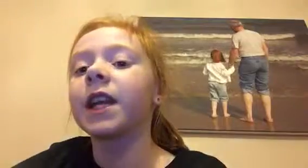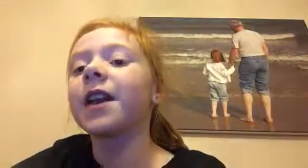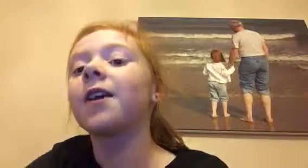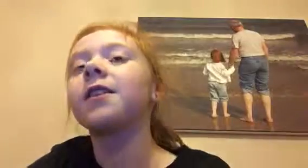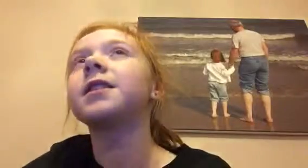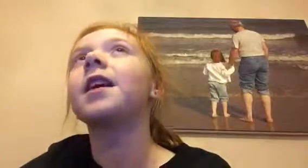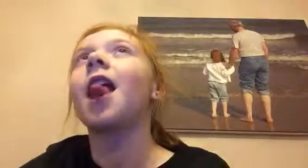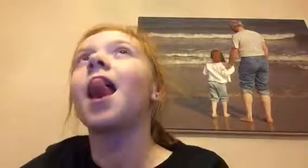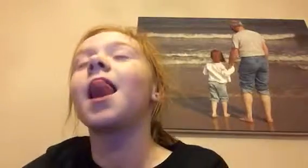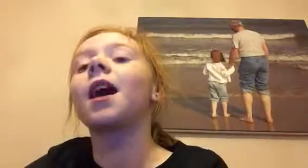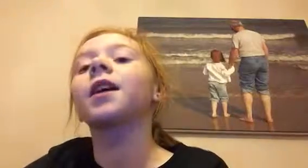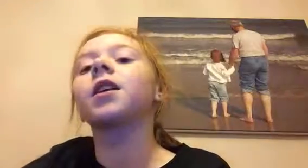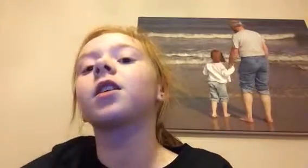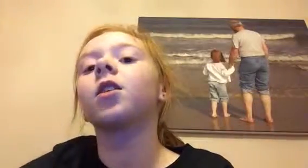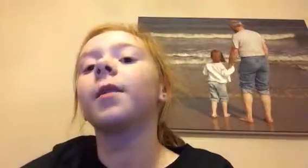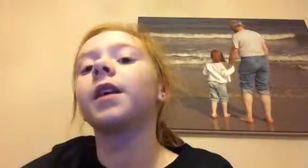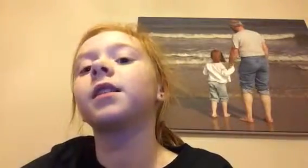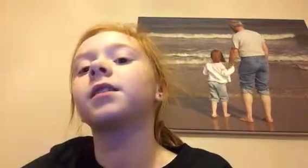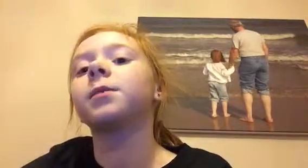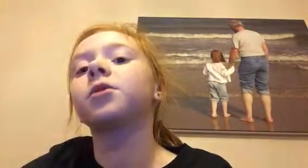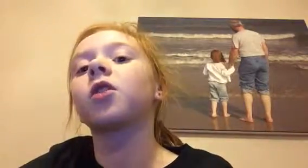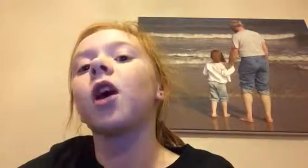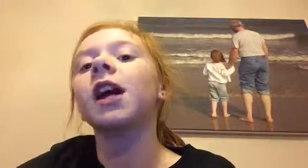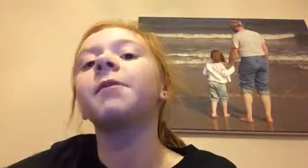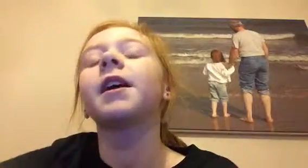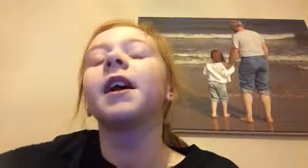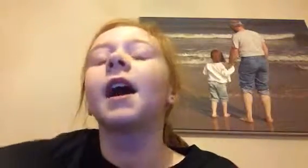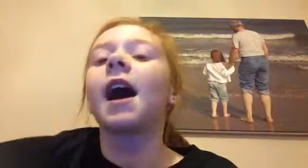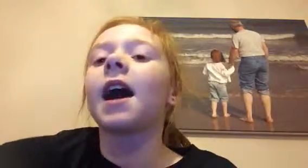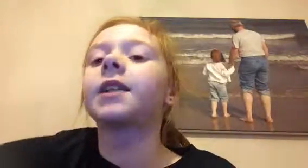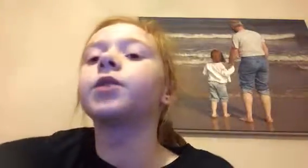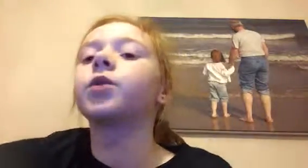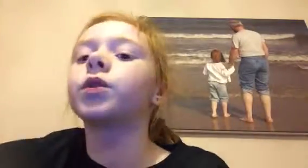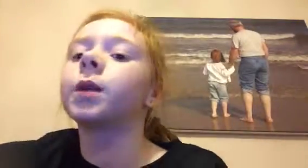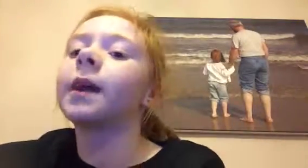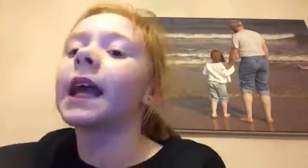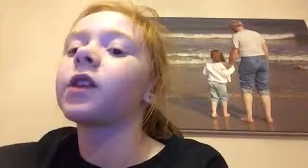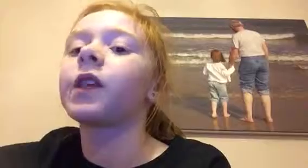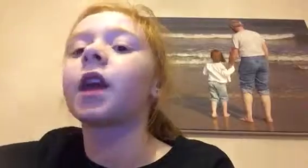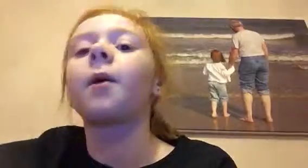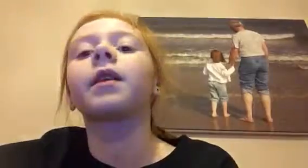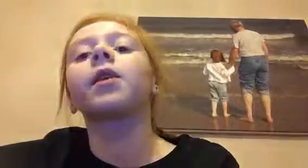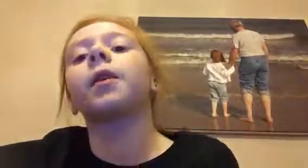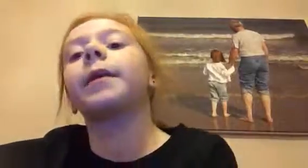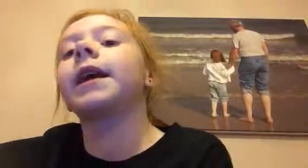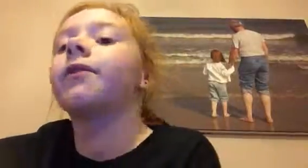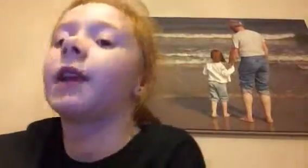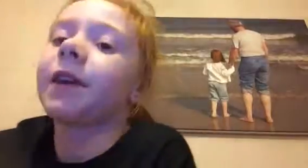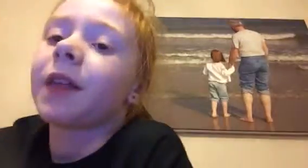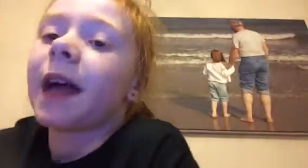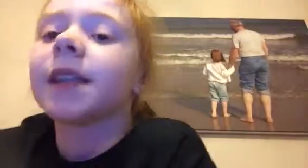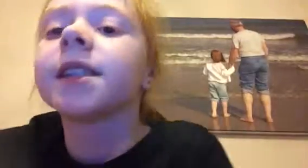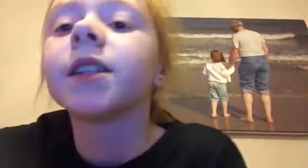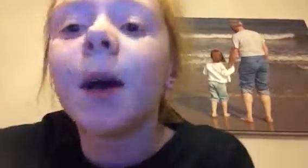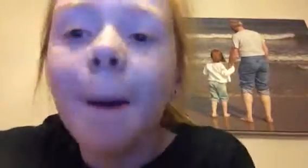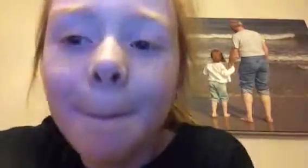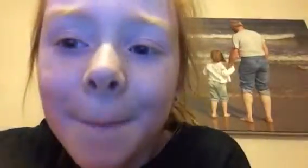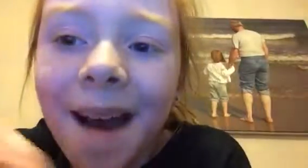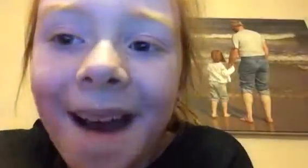videos like comment and subscribe and also my next video is going to be for left hand bye